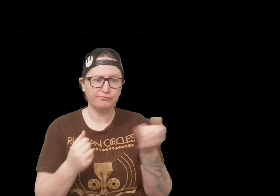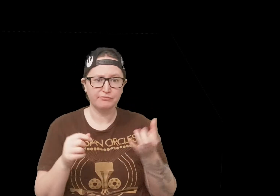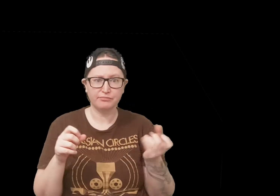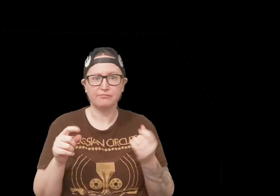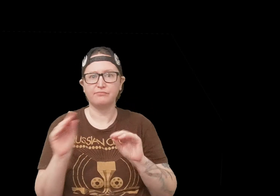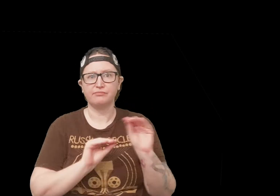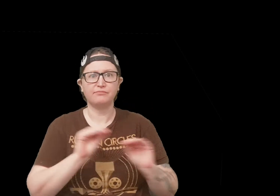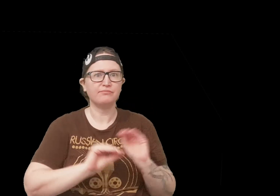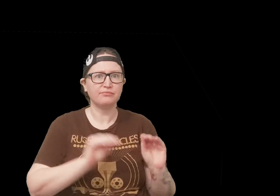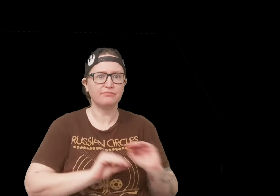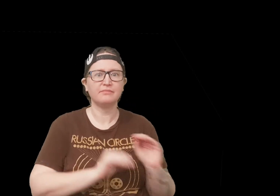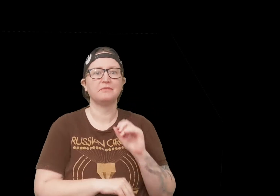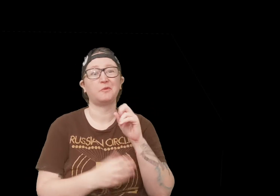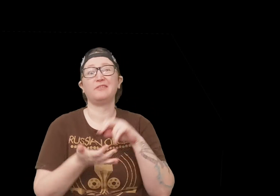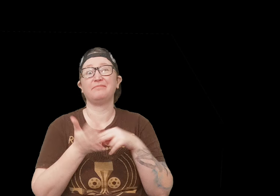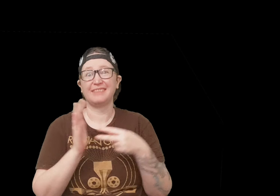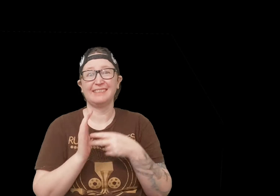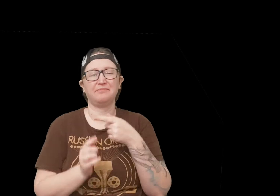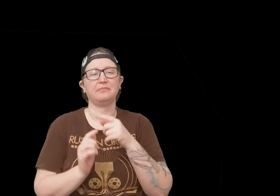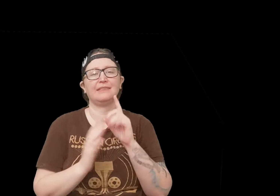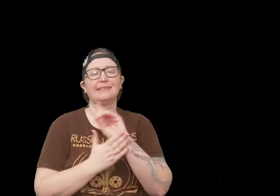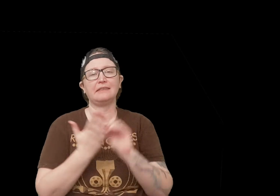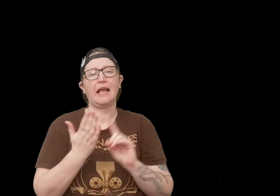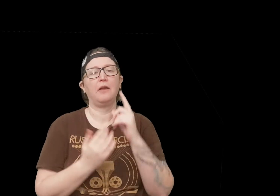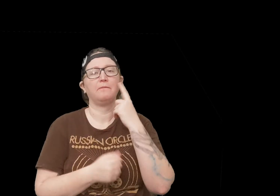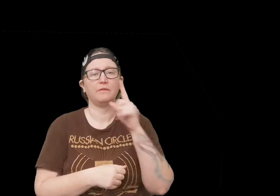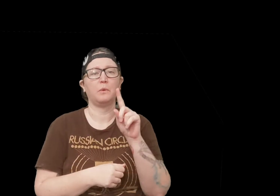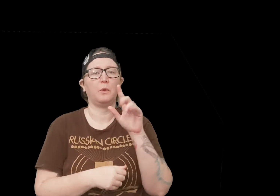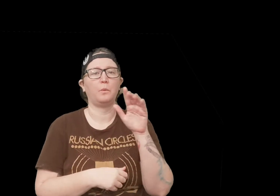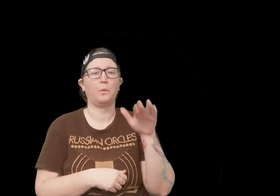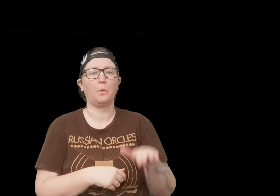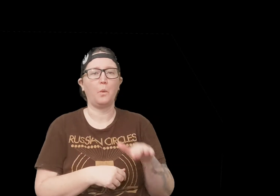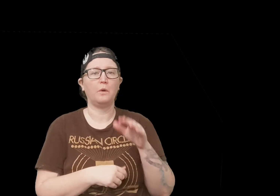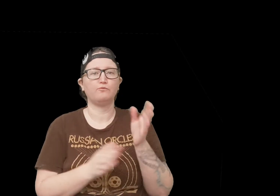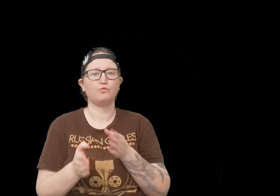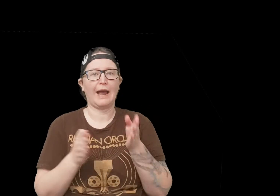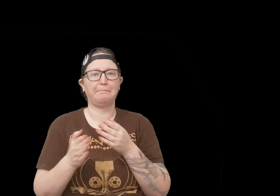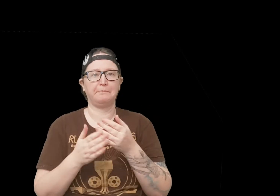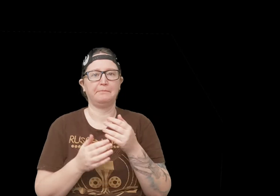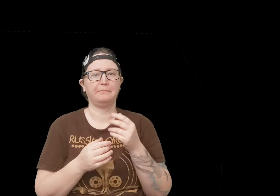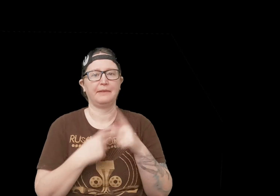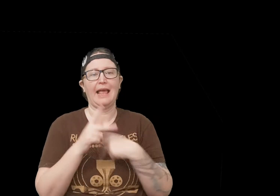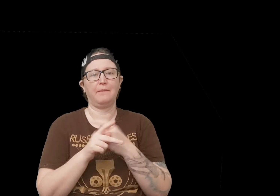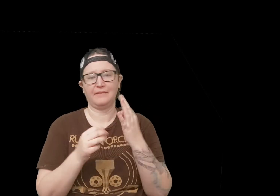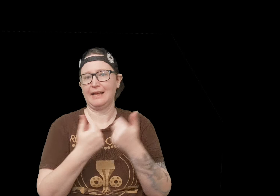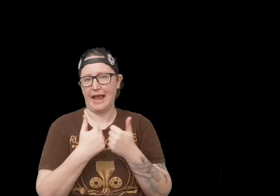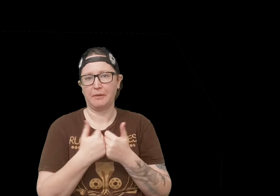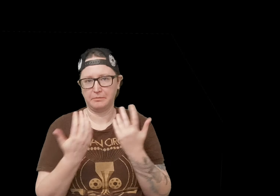really easy to just roll and go along. And it's designed for low prep sort of